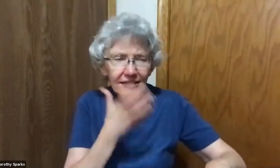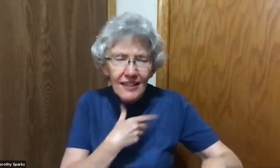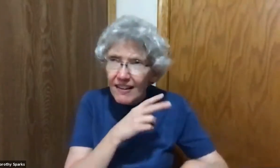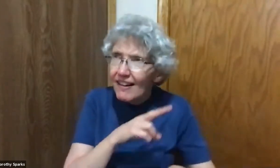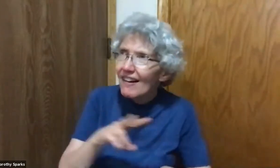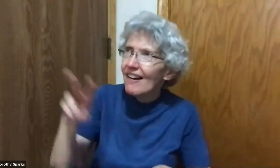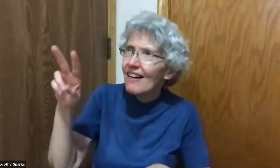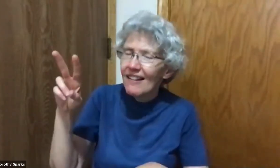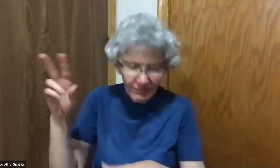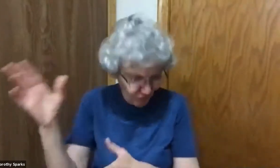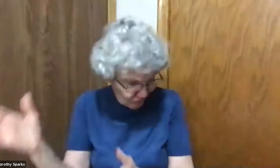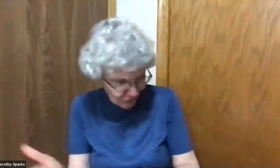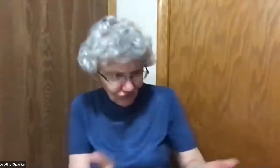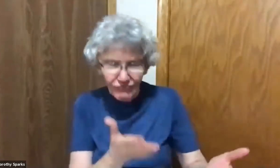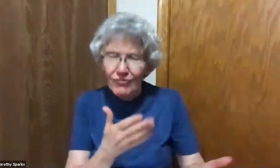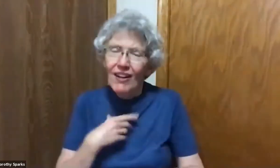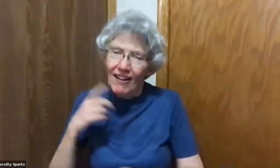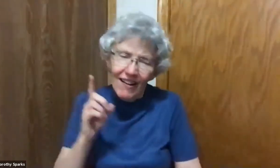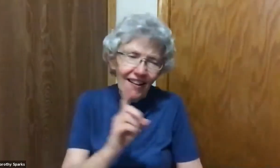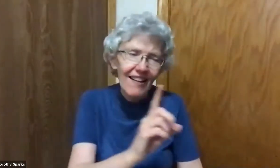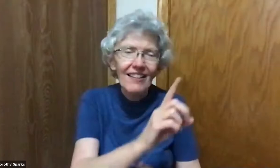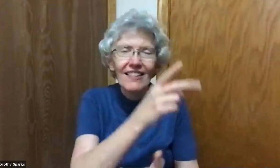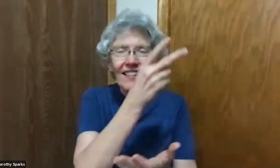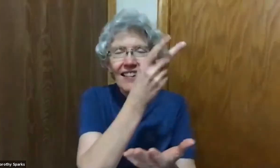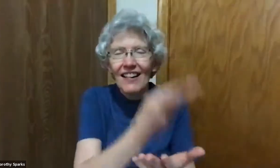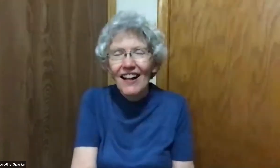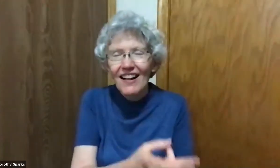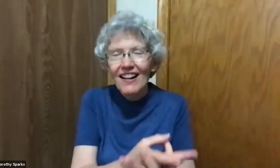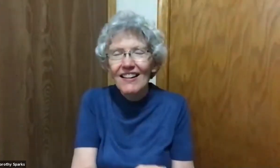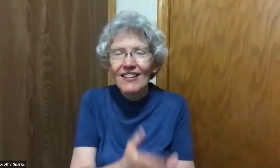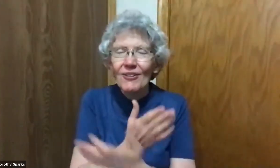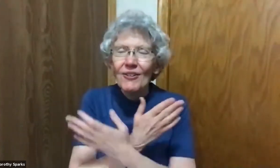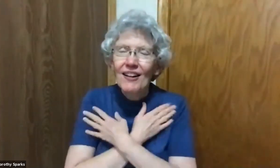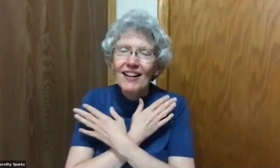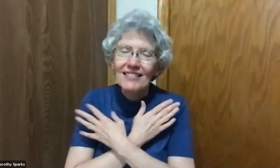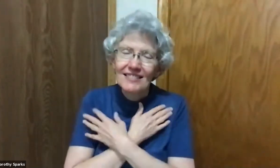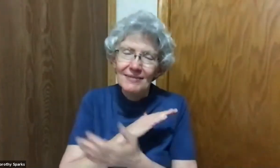You bring me to green pastures for rest.